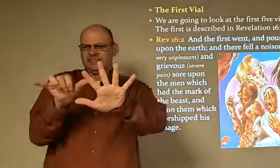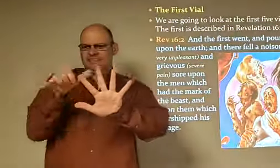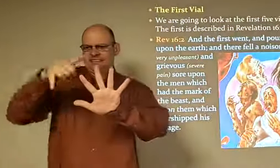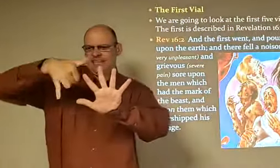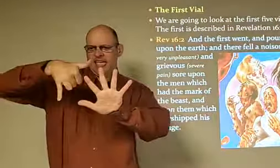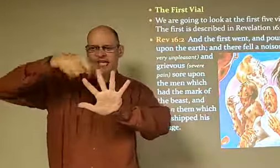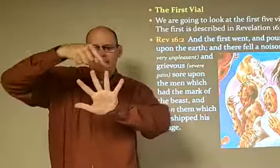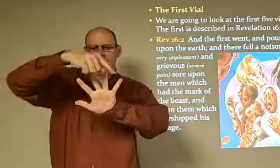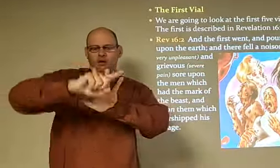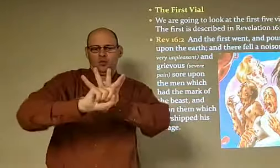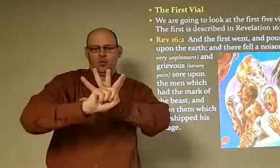So one angel went.